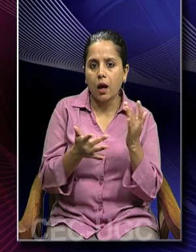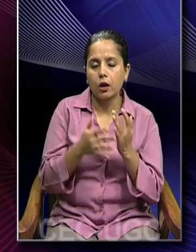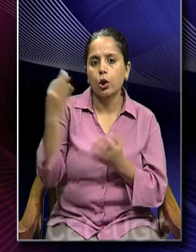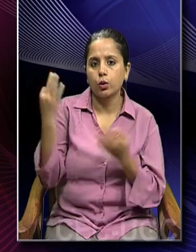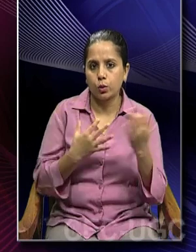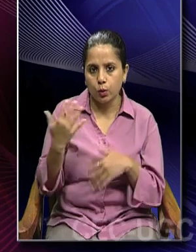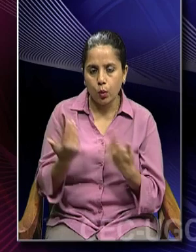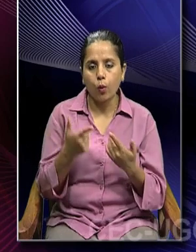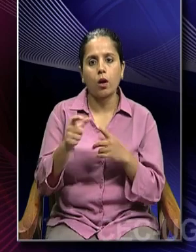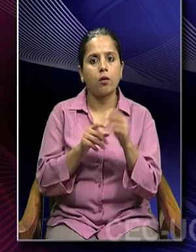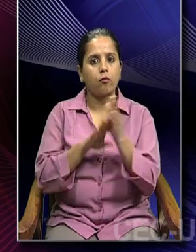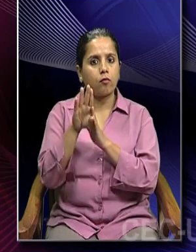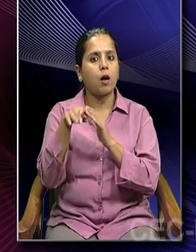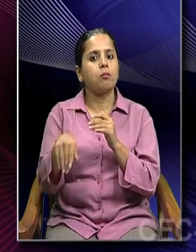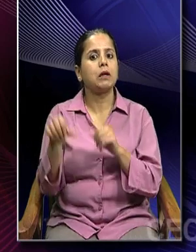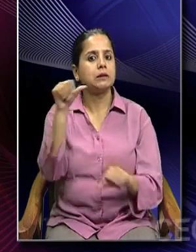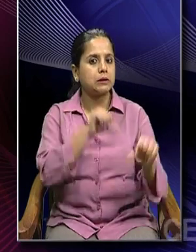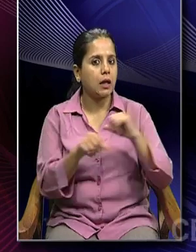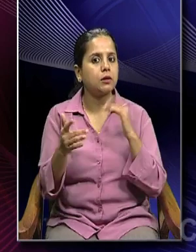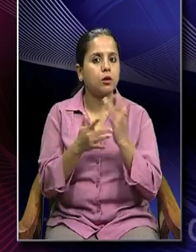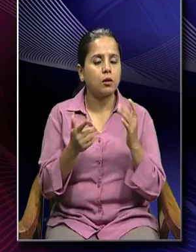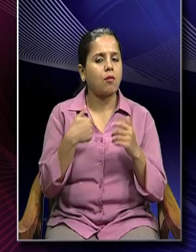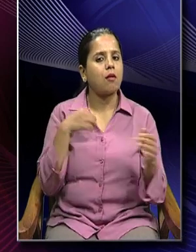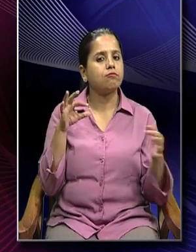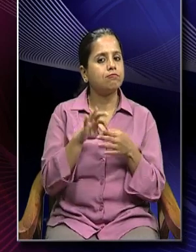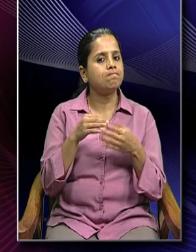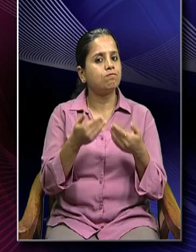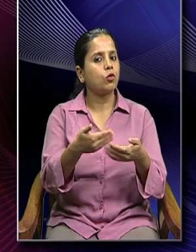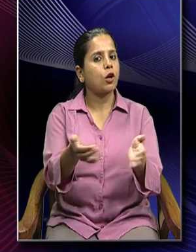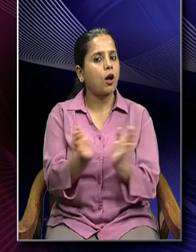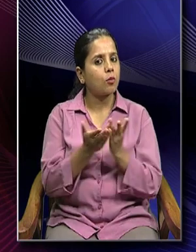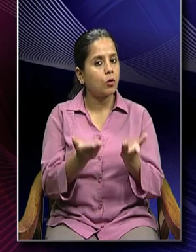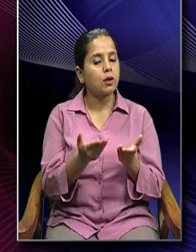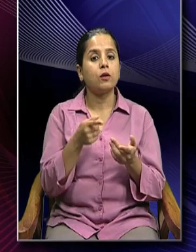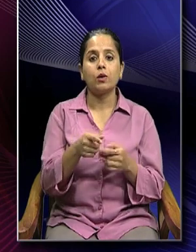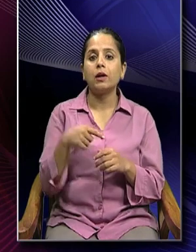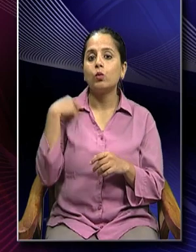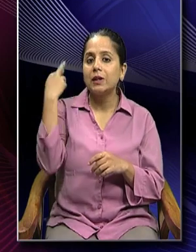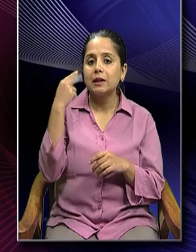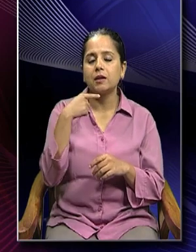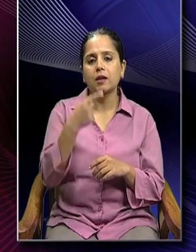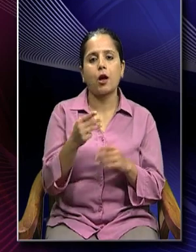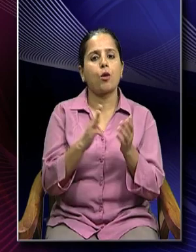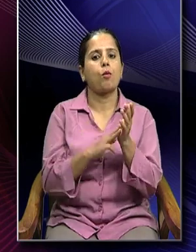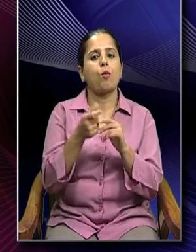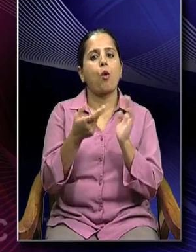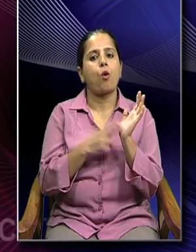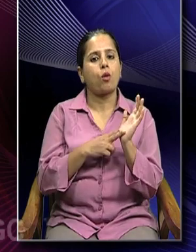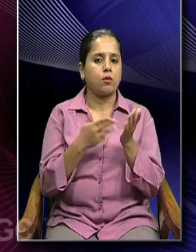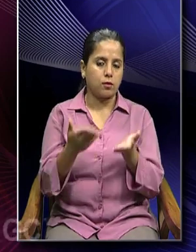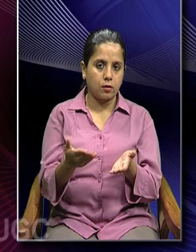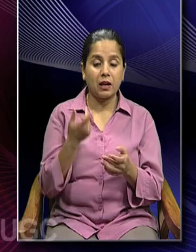latest developments in science and technology. So, I belong to that community, and that is called being modern. So, even if I